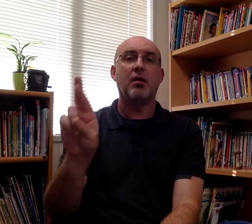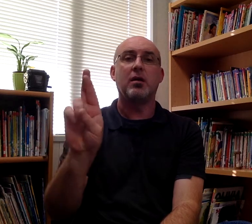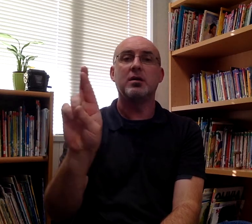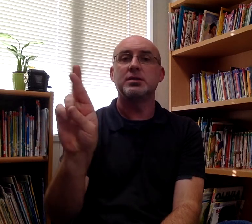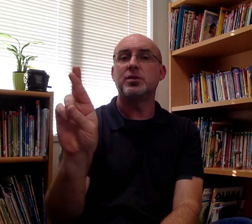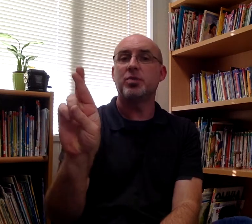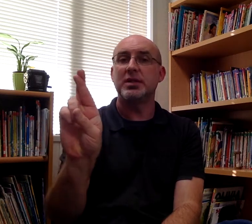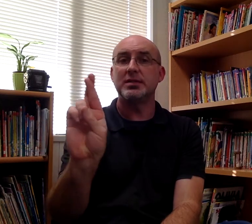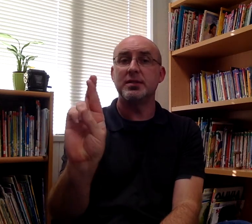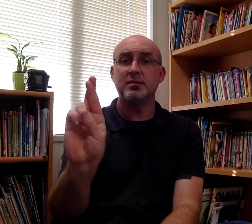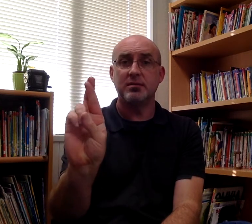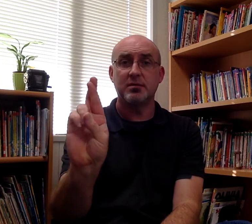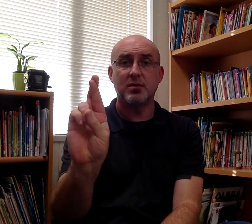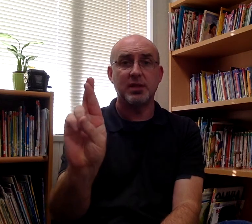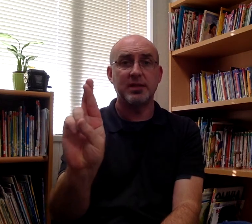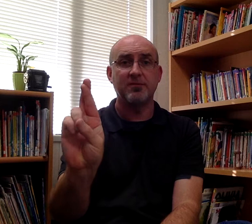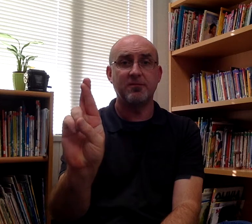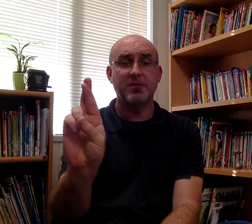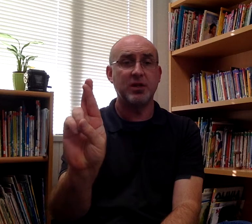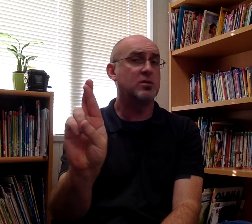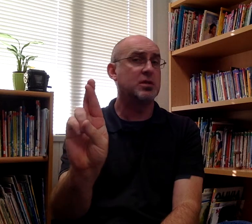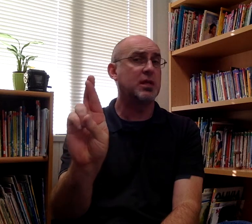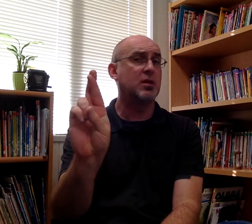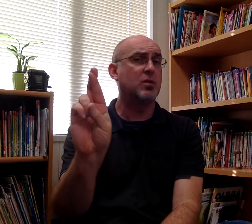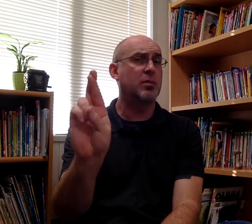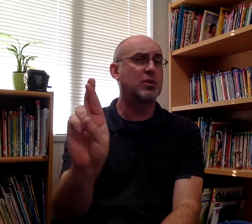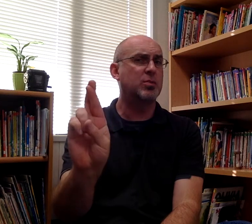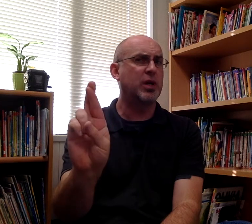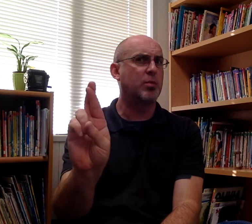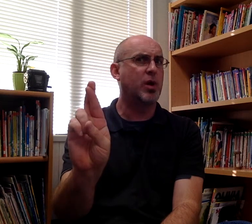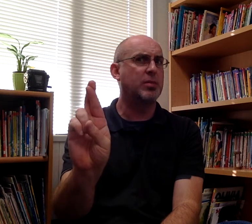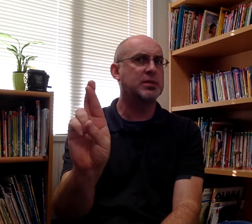R is super easy. It's crossing fingers like you're about to break a promise.